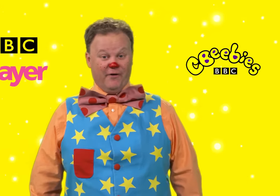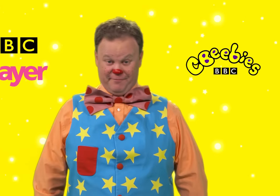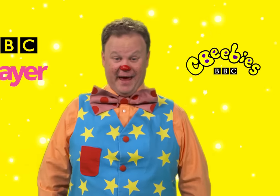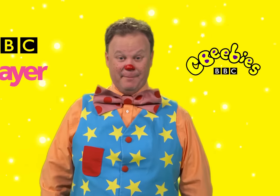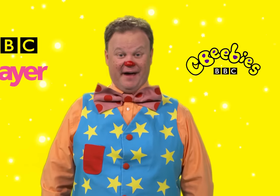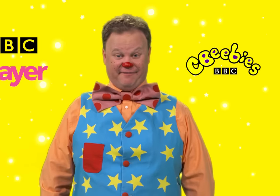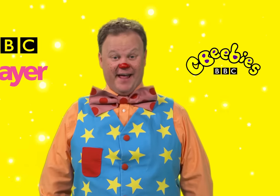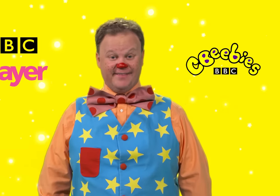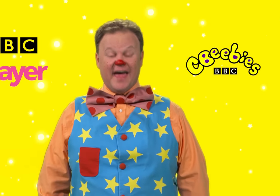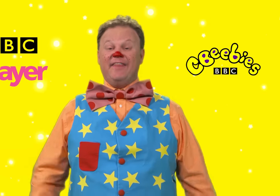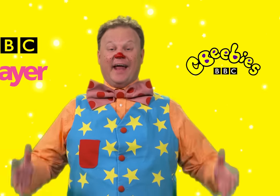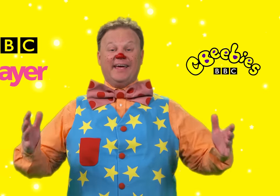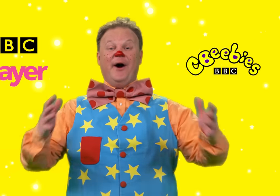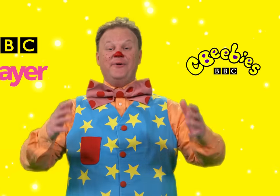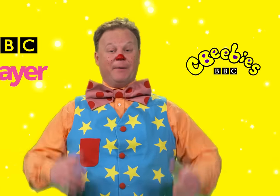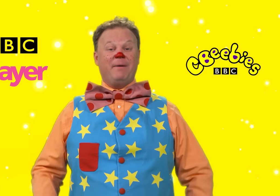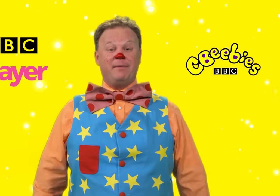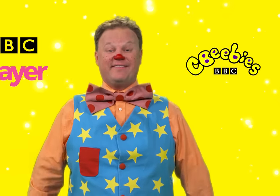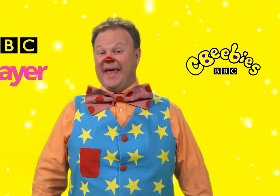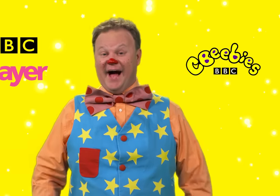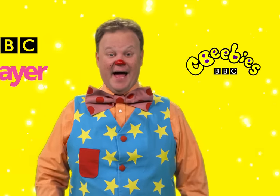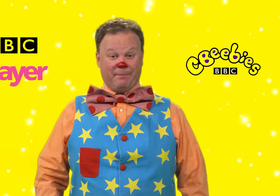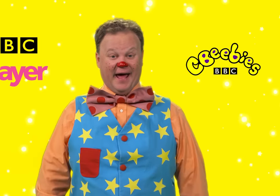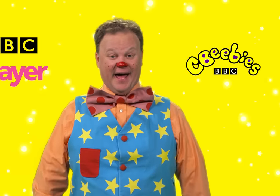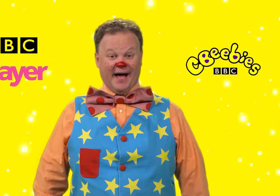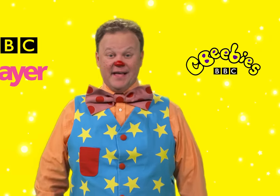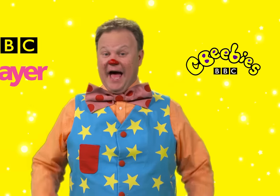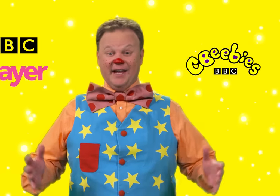of me and my friends, then go to BBC iPlayer